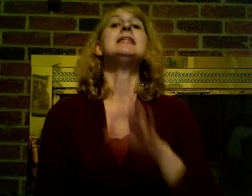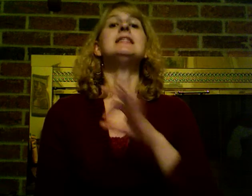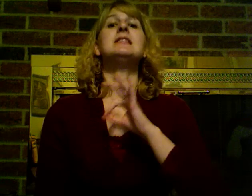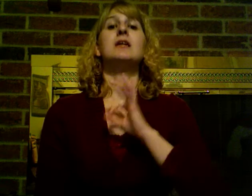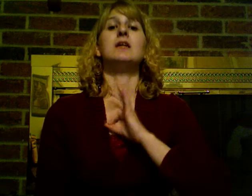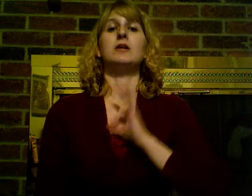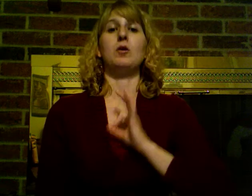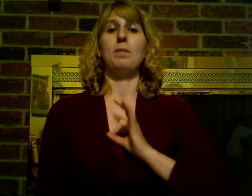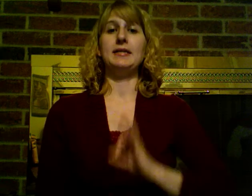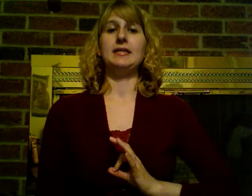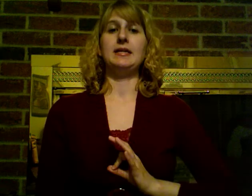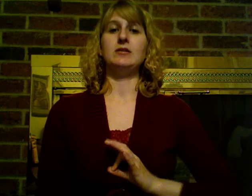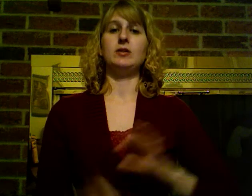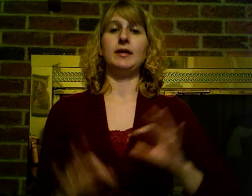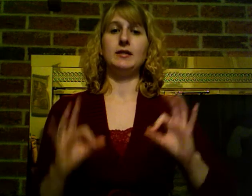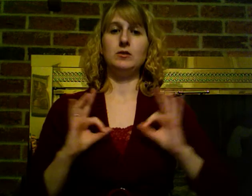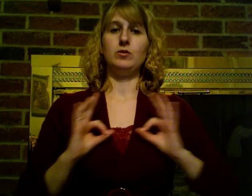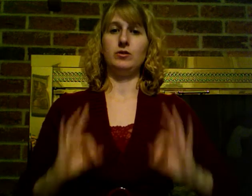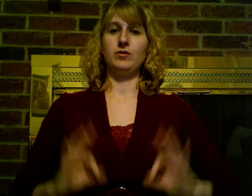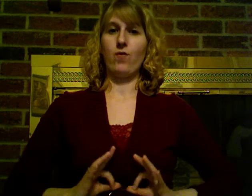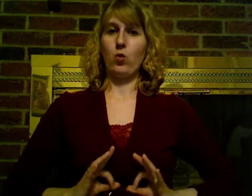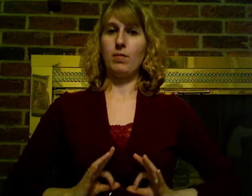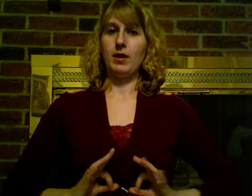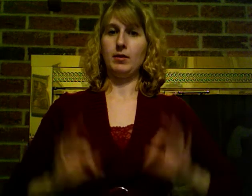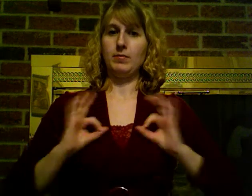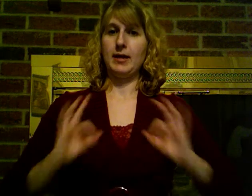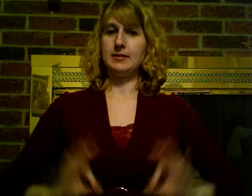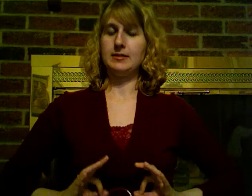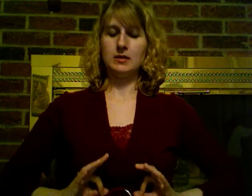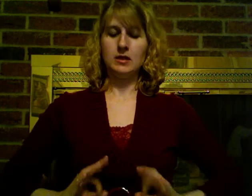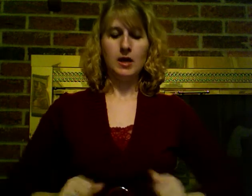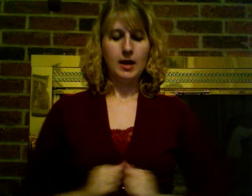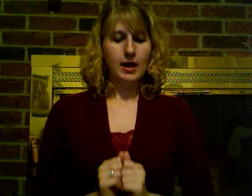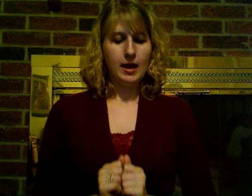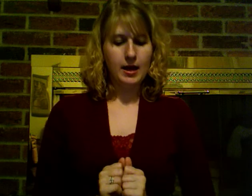buttons, buttons, or like a suit, there's 4 buttons.